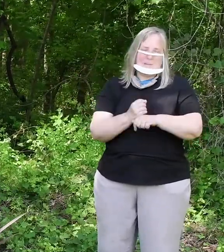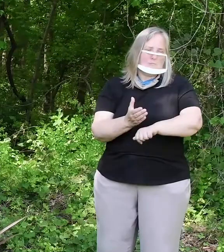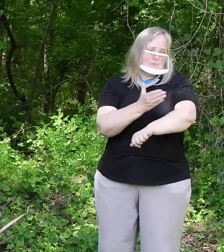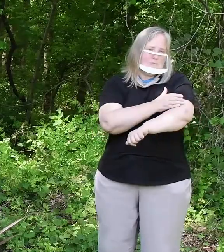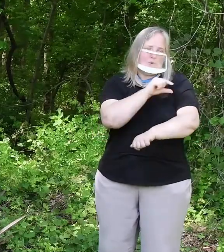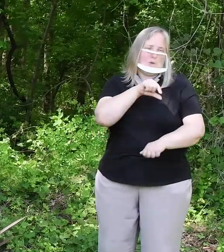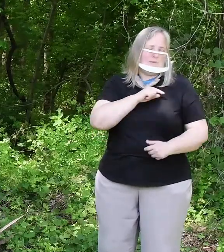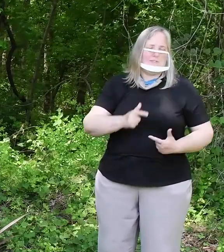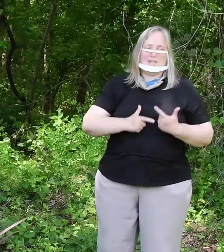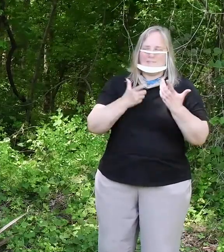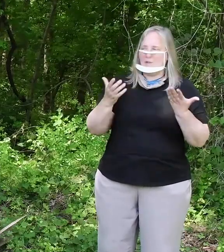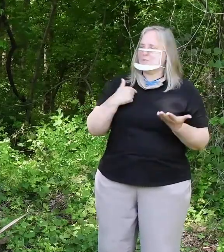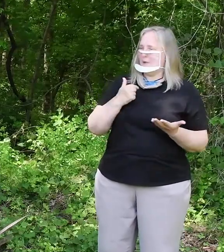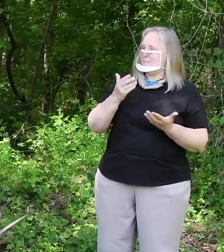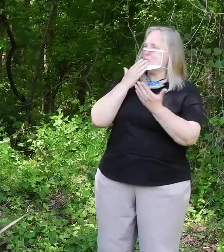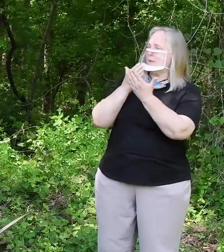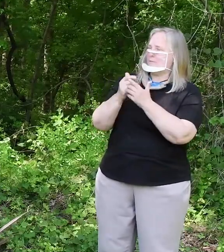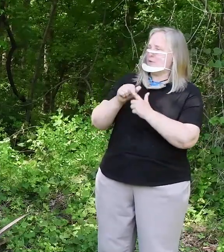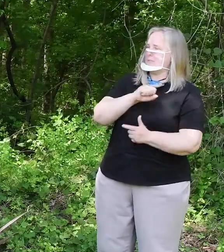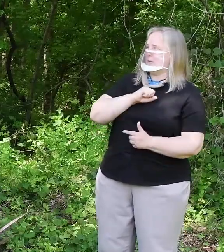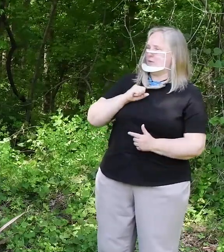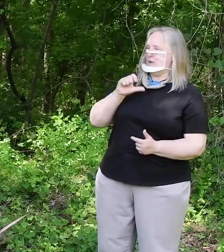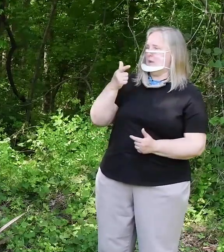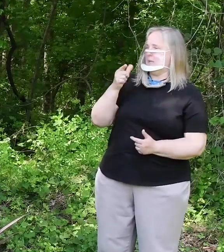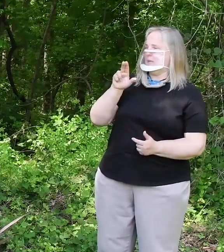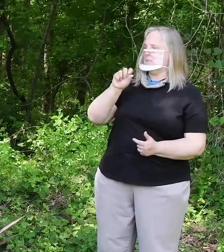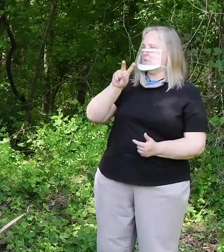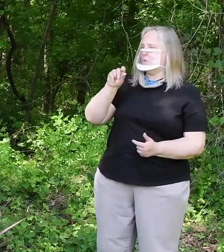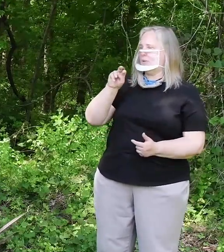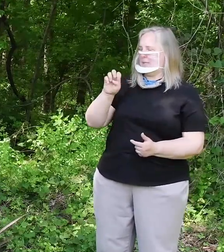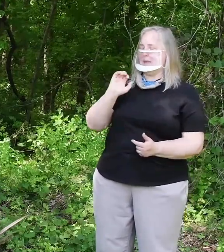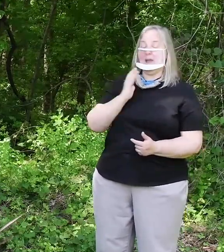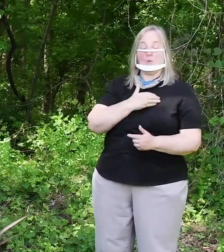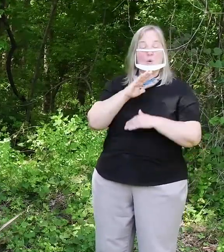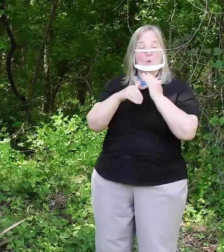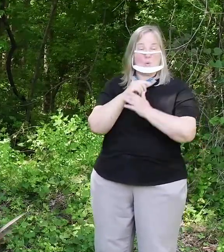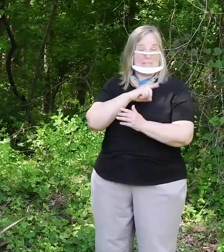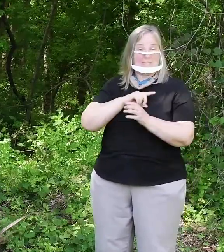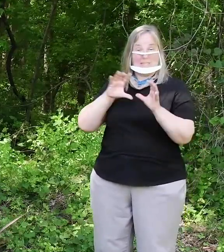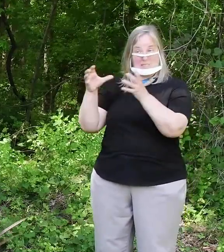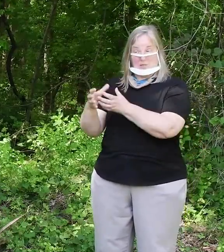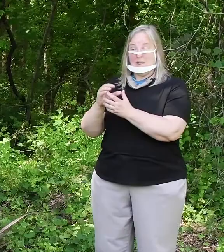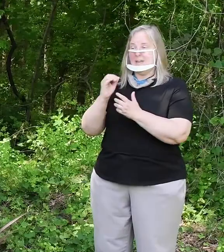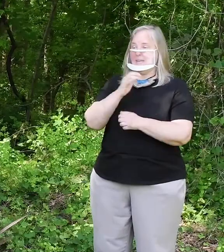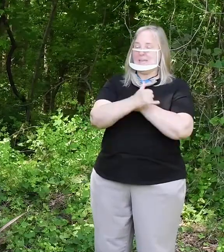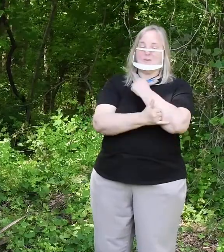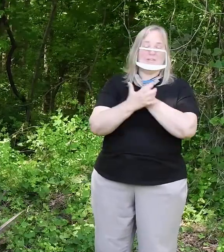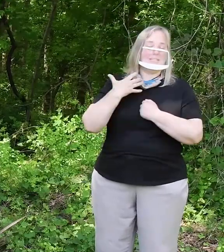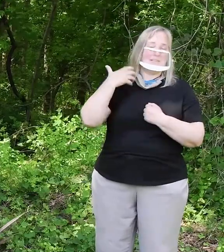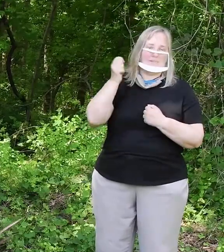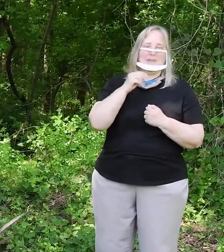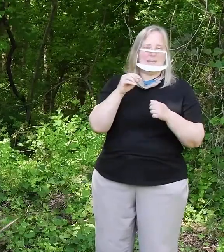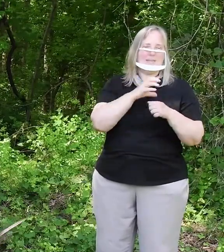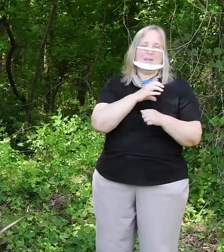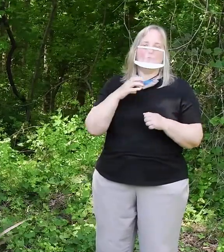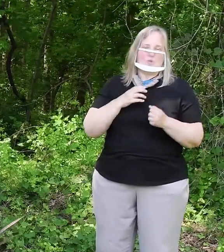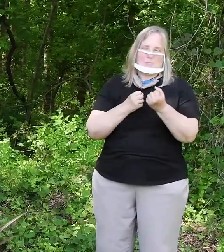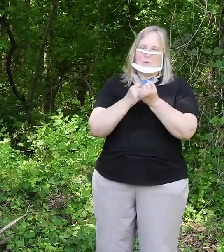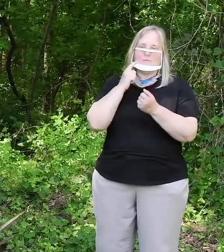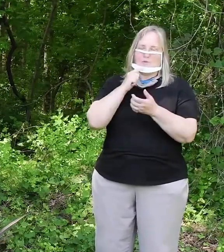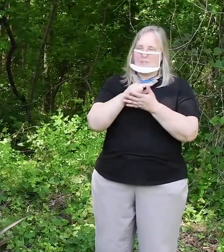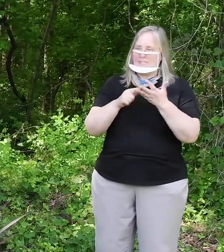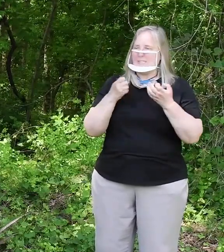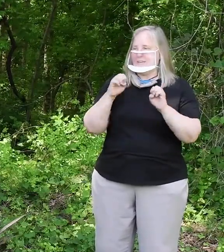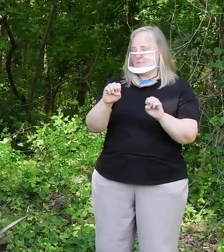grateful for Senator Gazzoni, our entire delegation, and our county executive, as well as council support for these initiatives. So thank